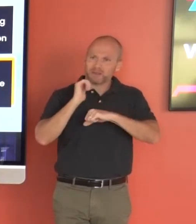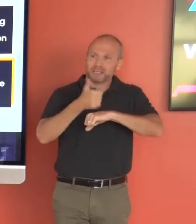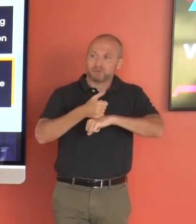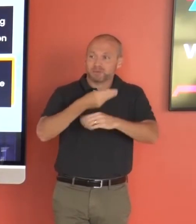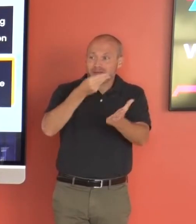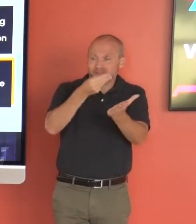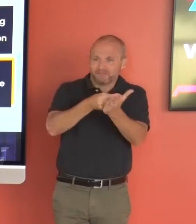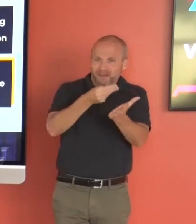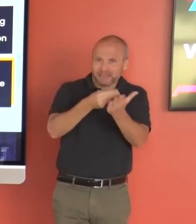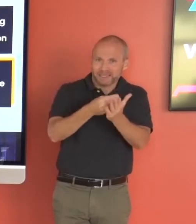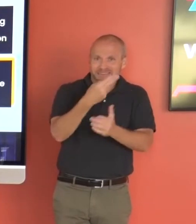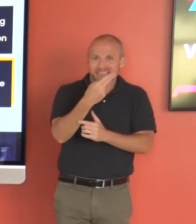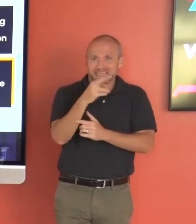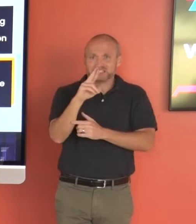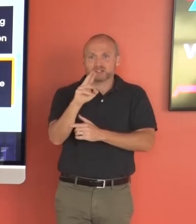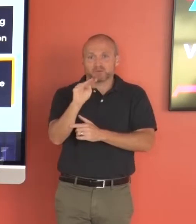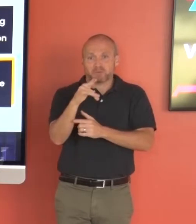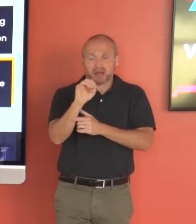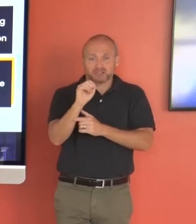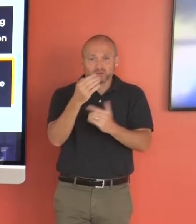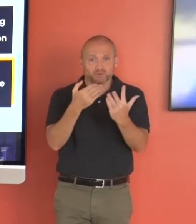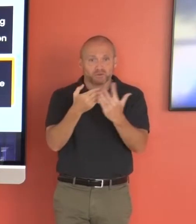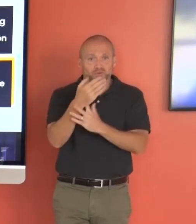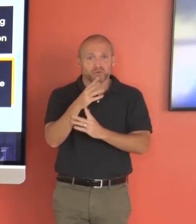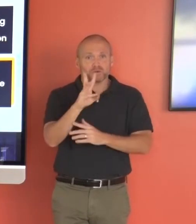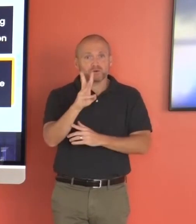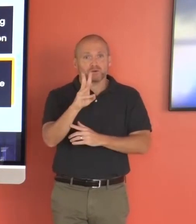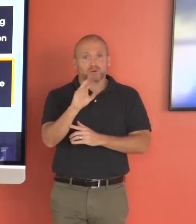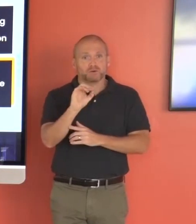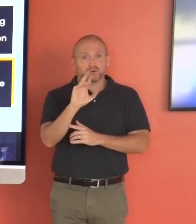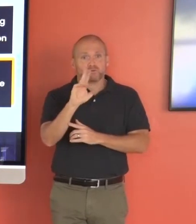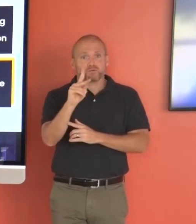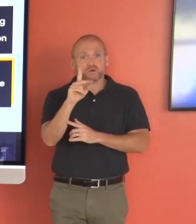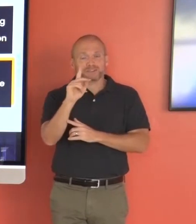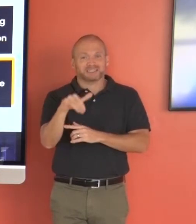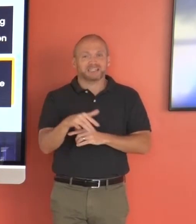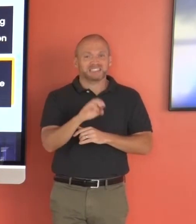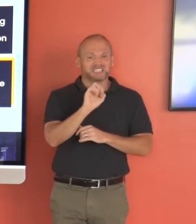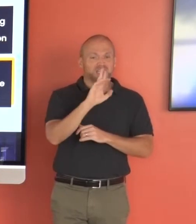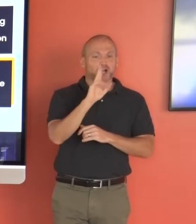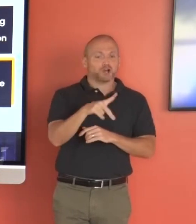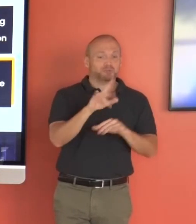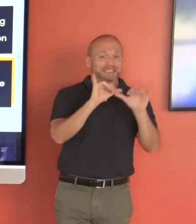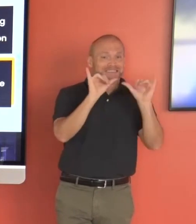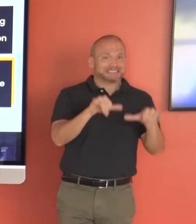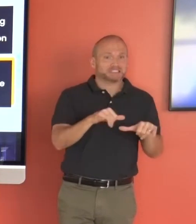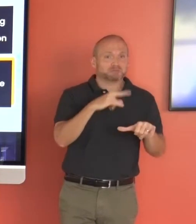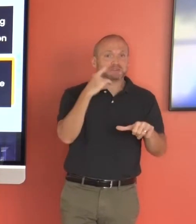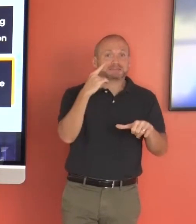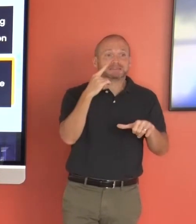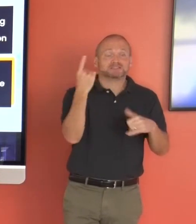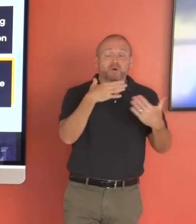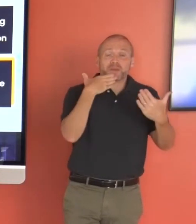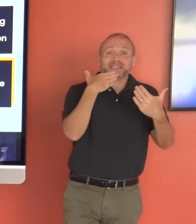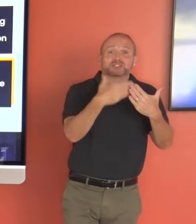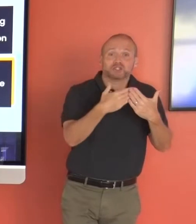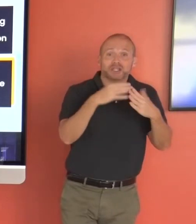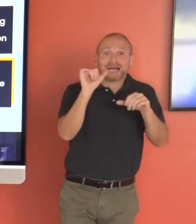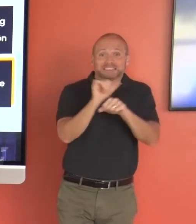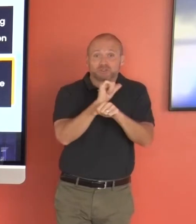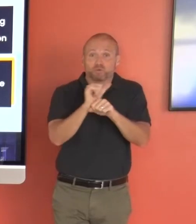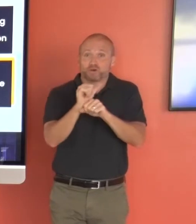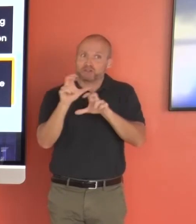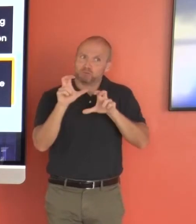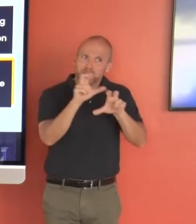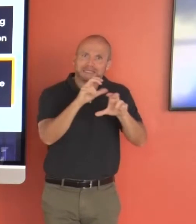HR modules for Workday. Your ERP system is only as good as the workflows used to build it. So if you don't have functional